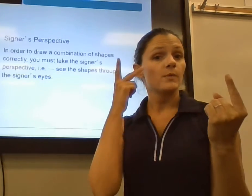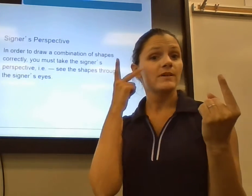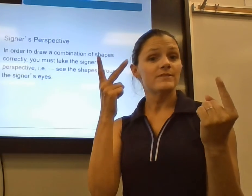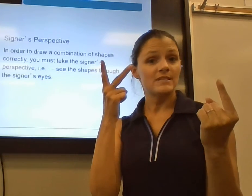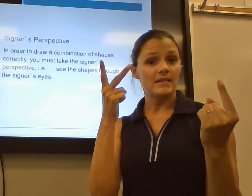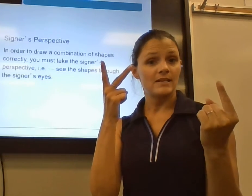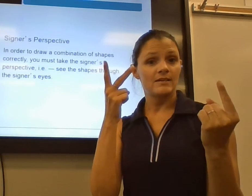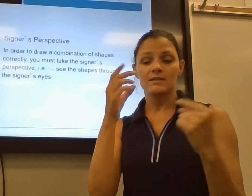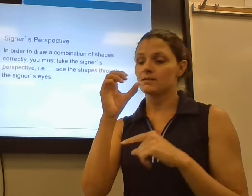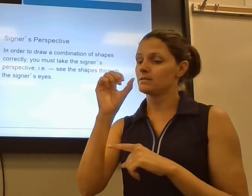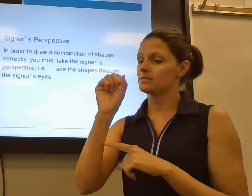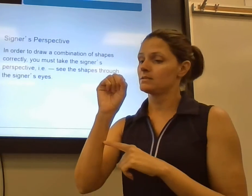have seen